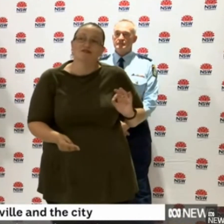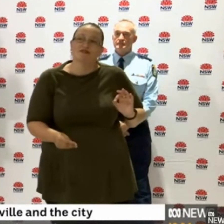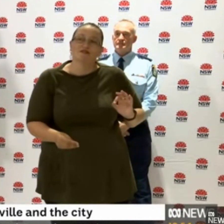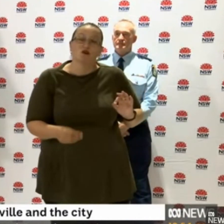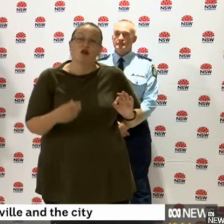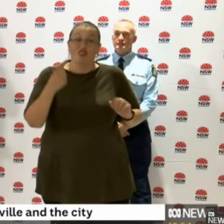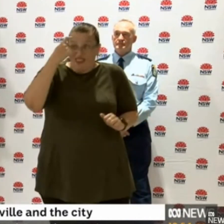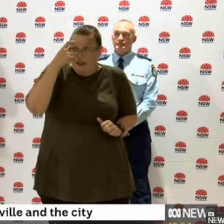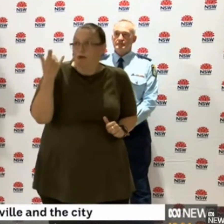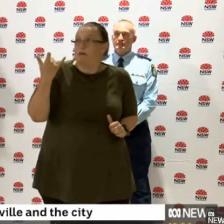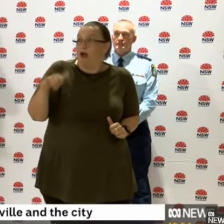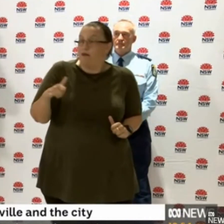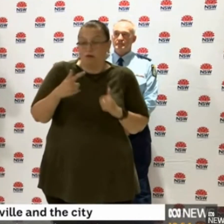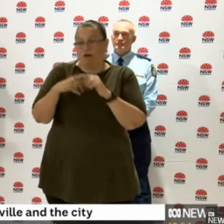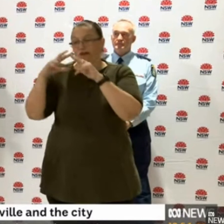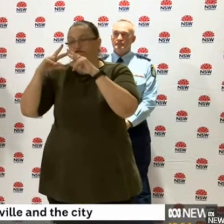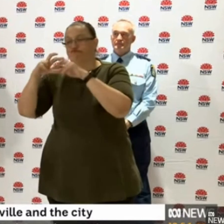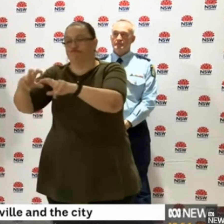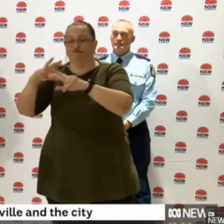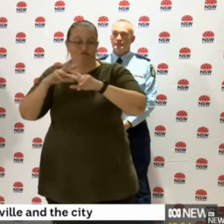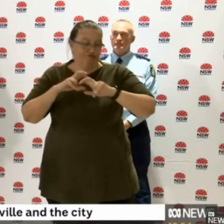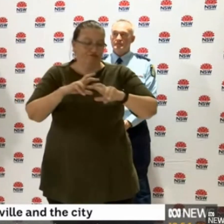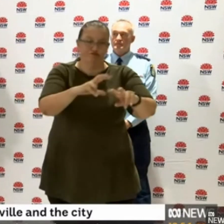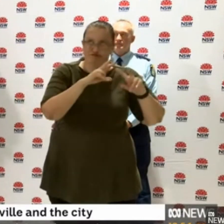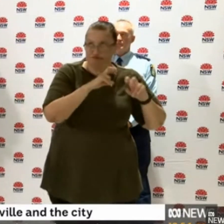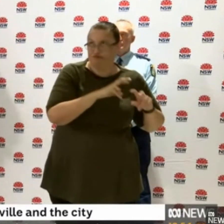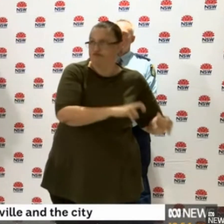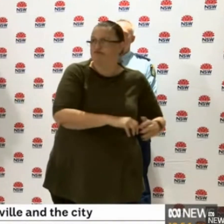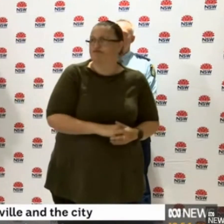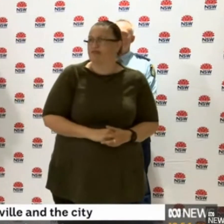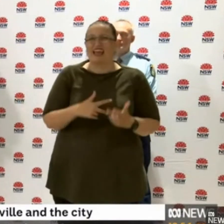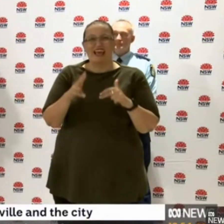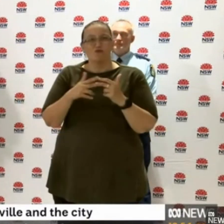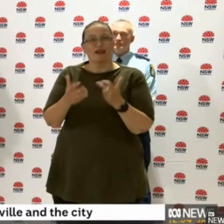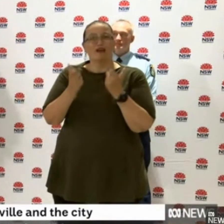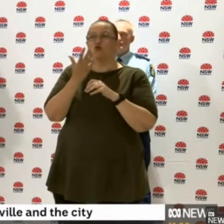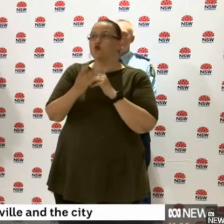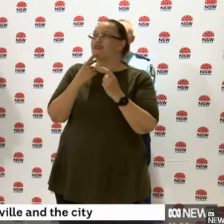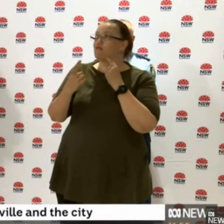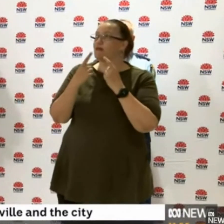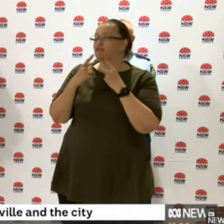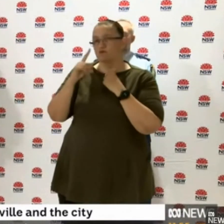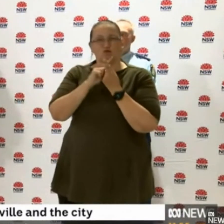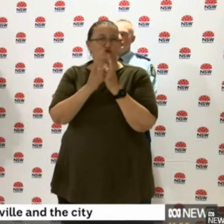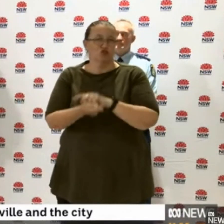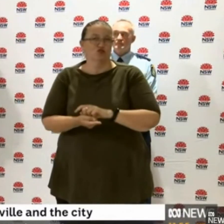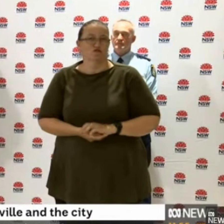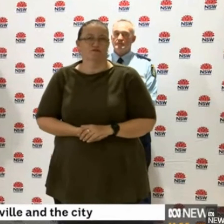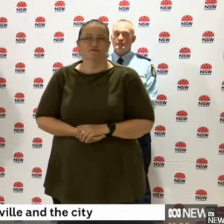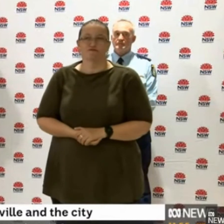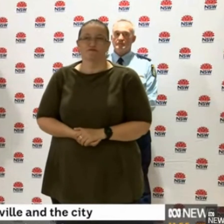very open mind, and the investigation will change its course if there's information that takes us on a different